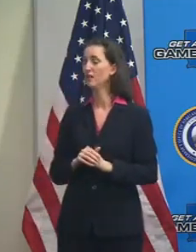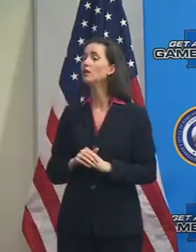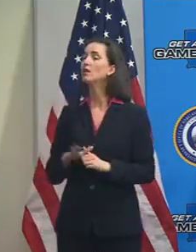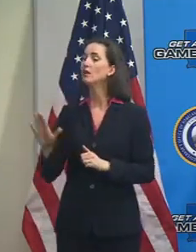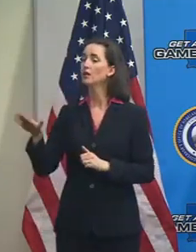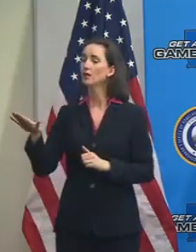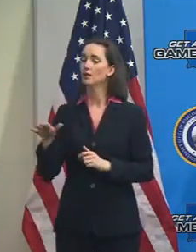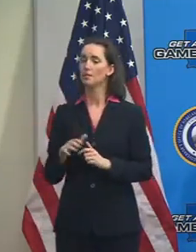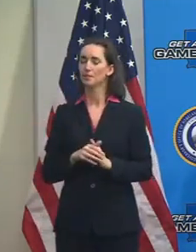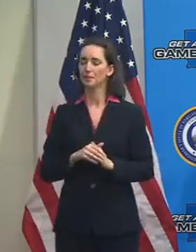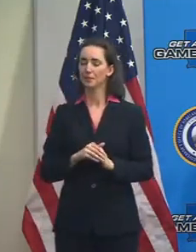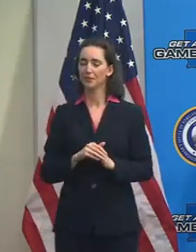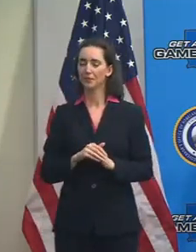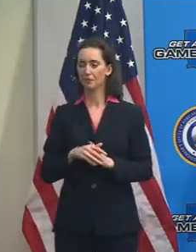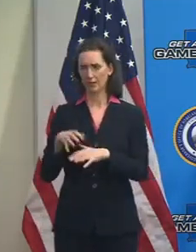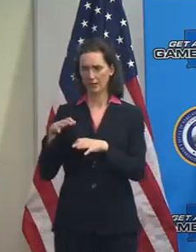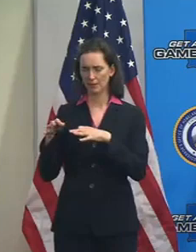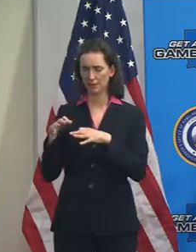Where we have